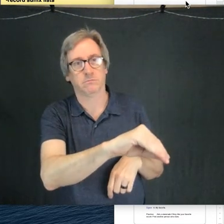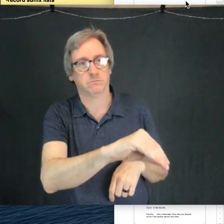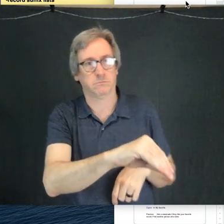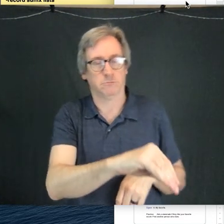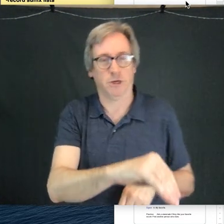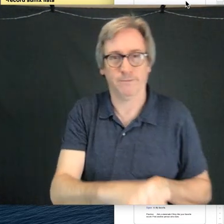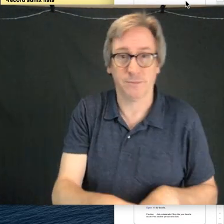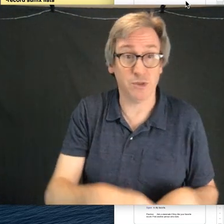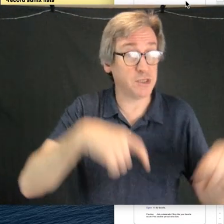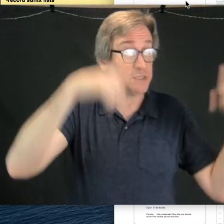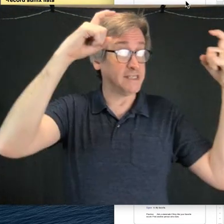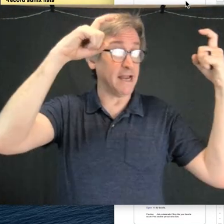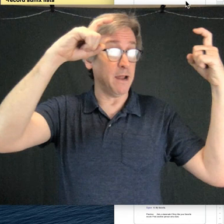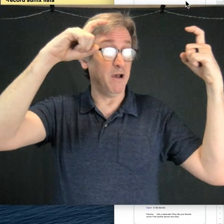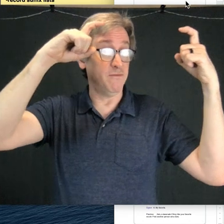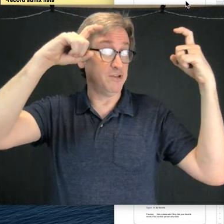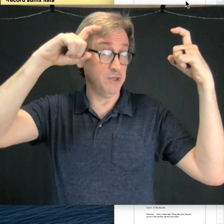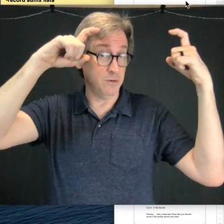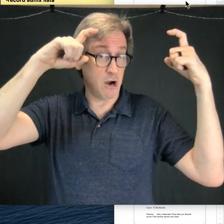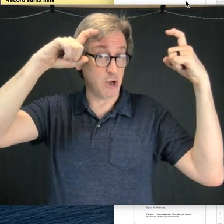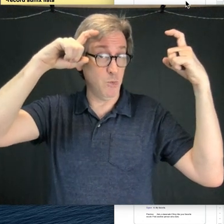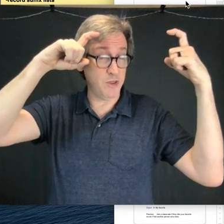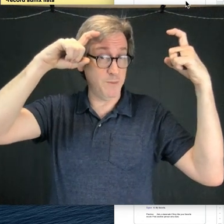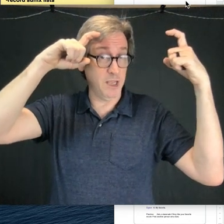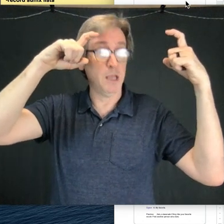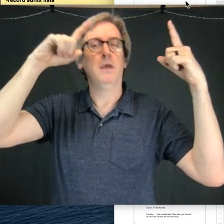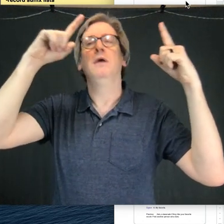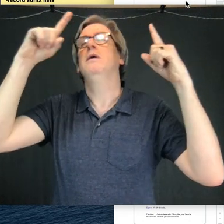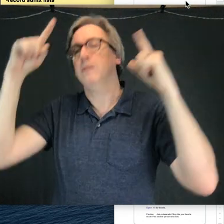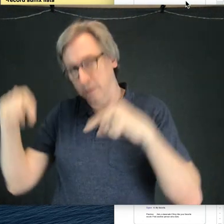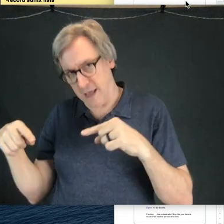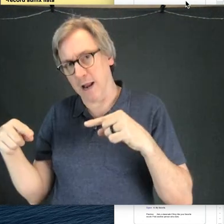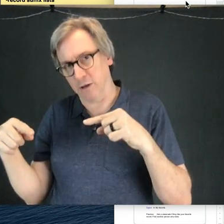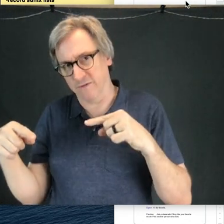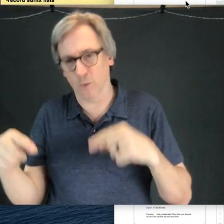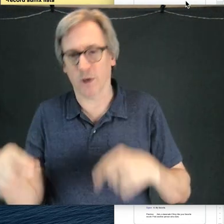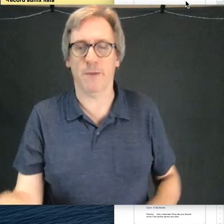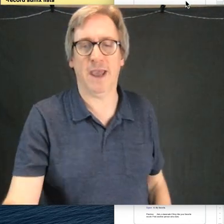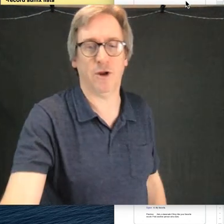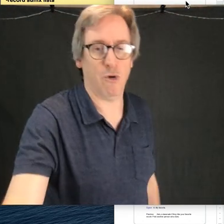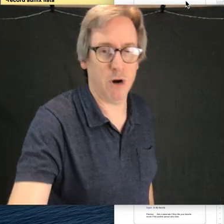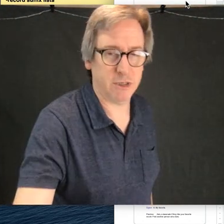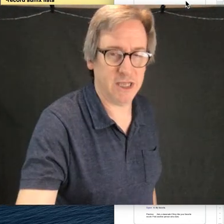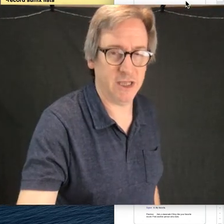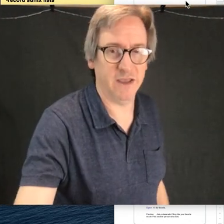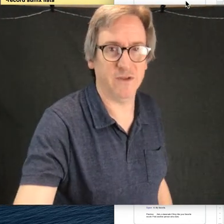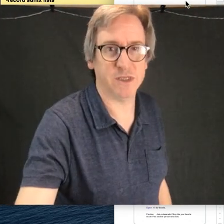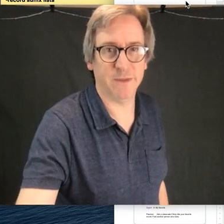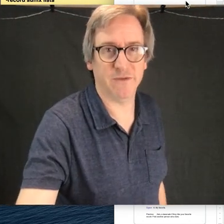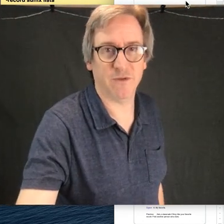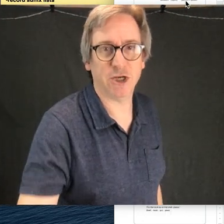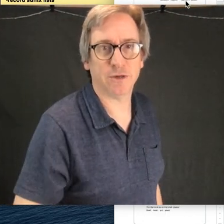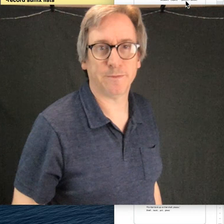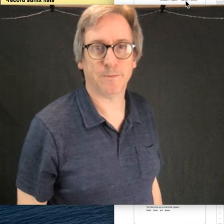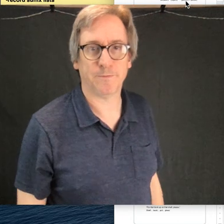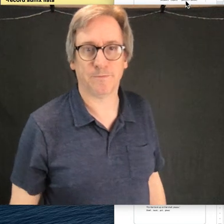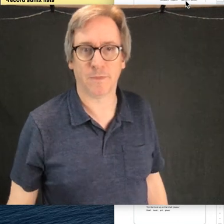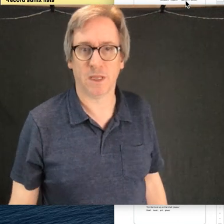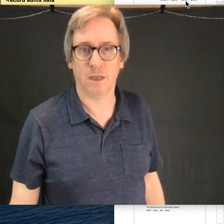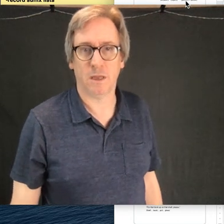there. So it's set up of, are you with me? Then I'll give you a command or I'll give you some